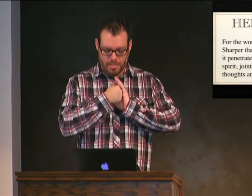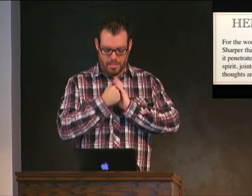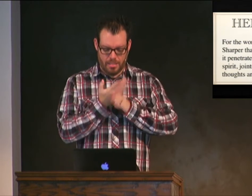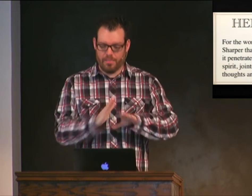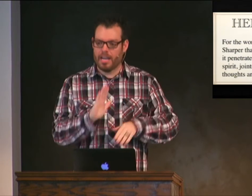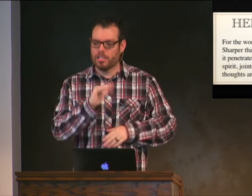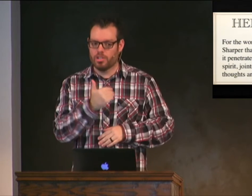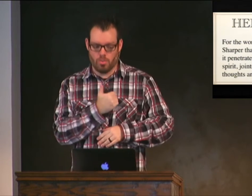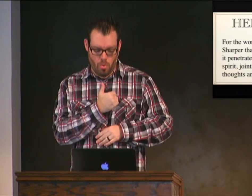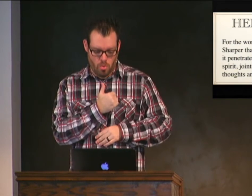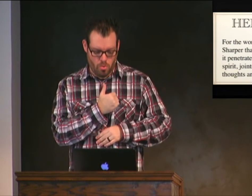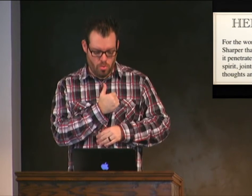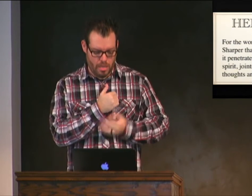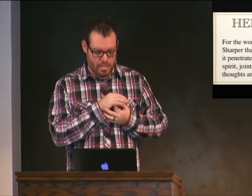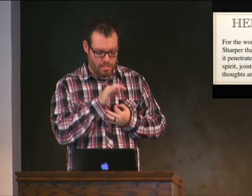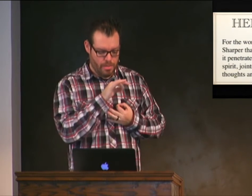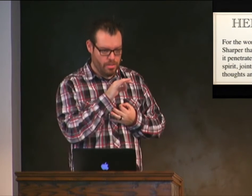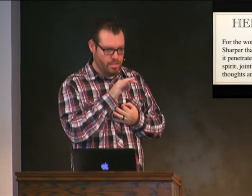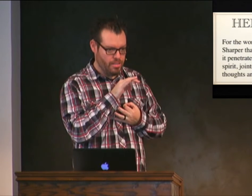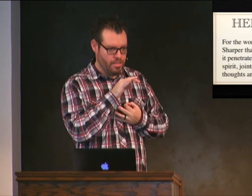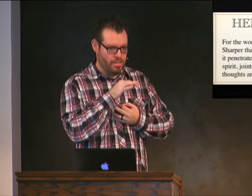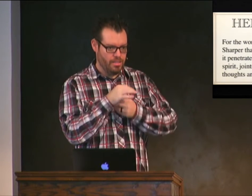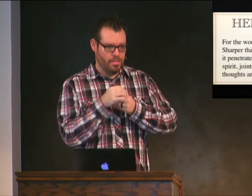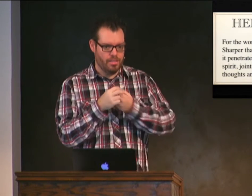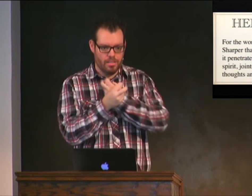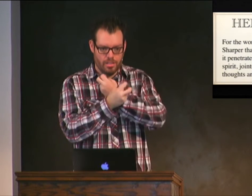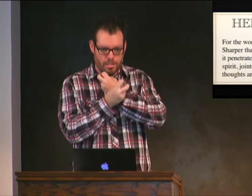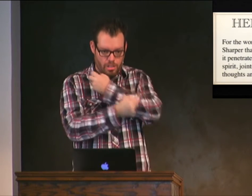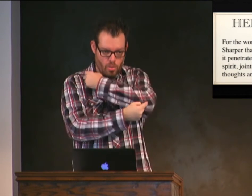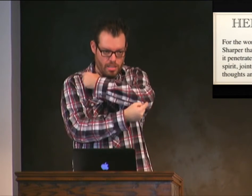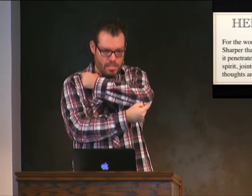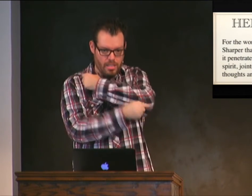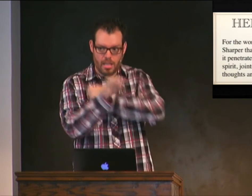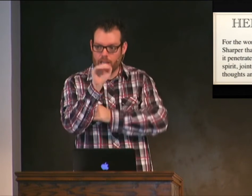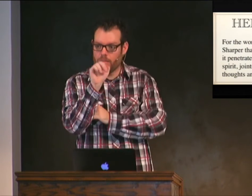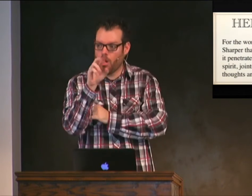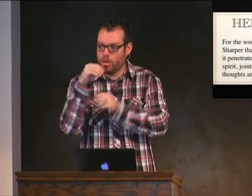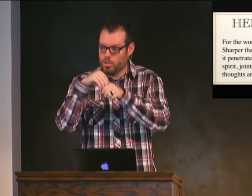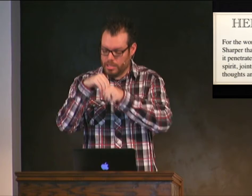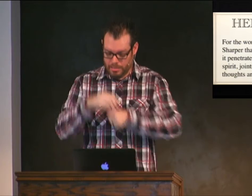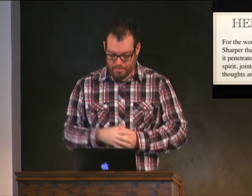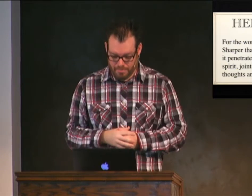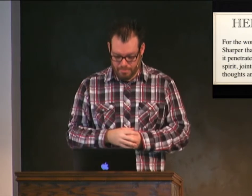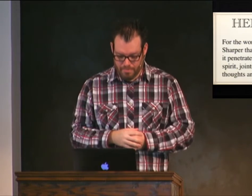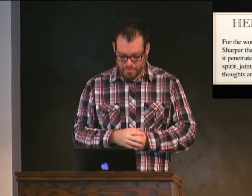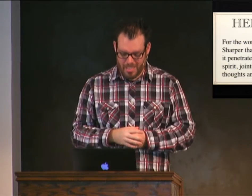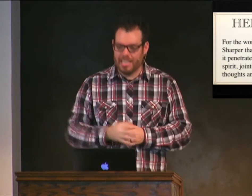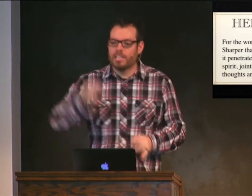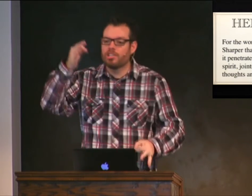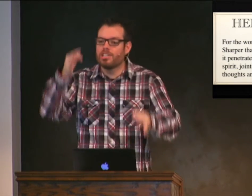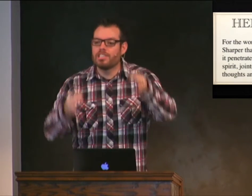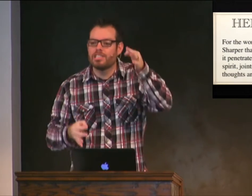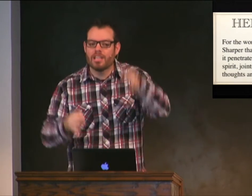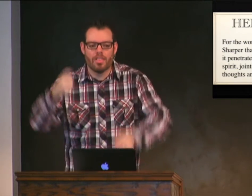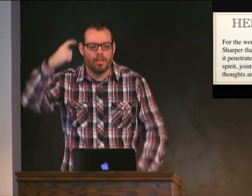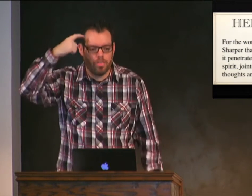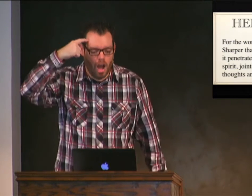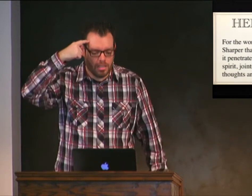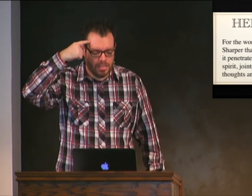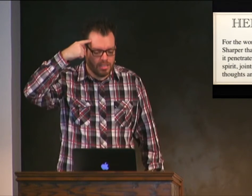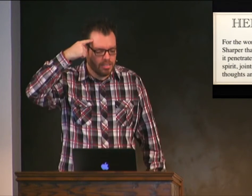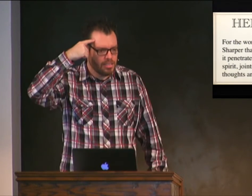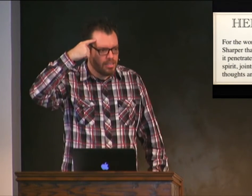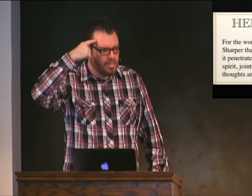penetrates, dividing the soul and the spirit, the joints and the marrows. It judges